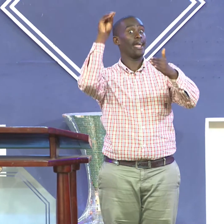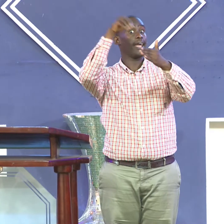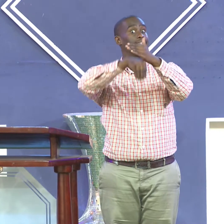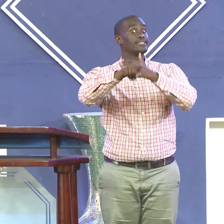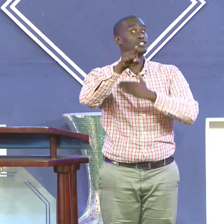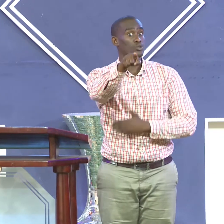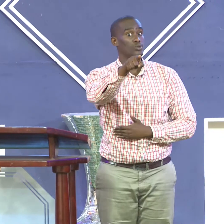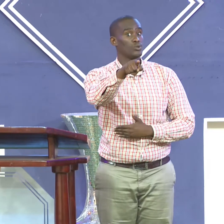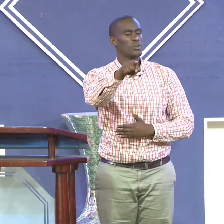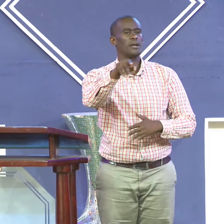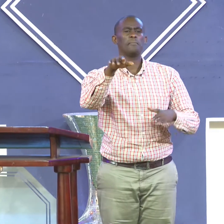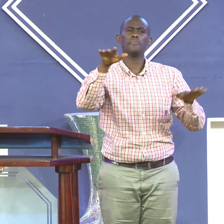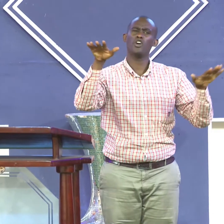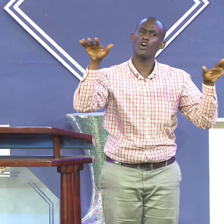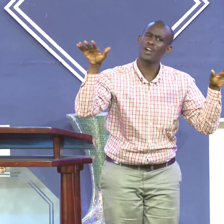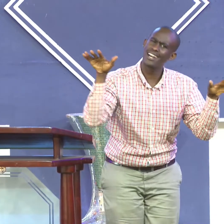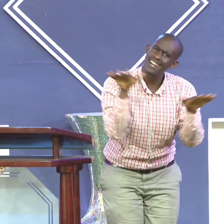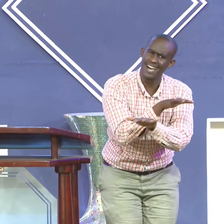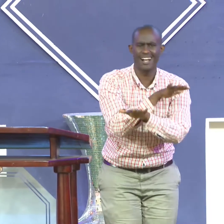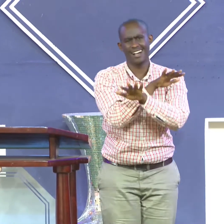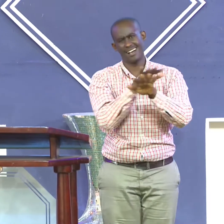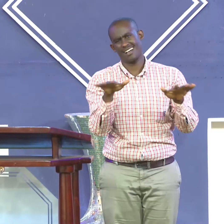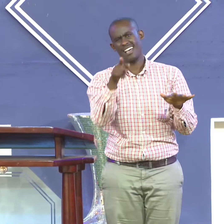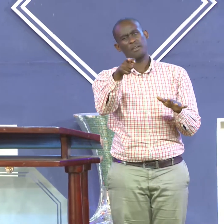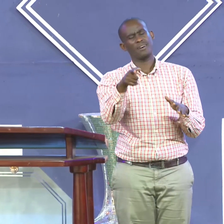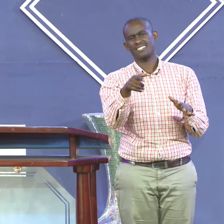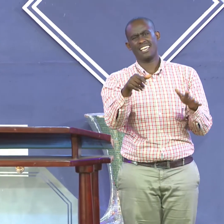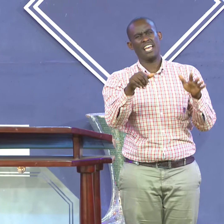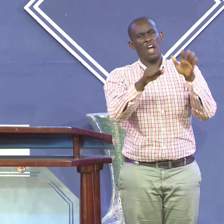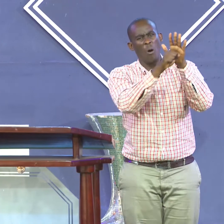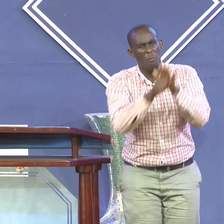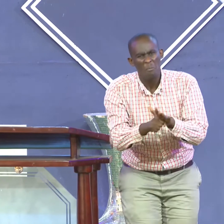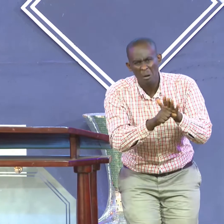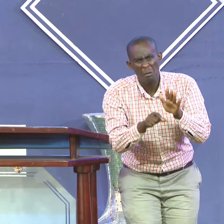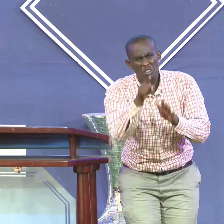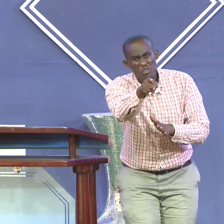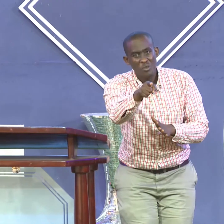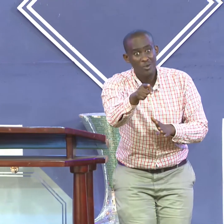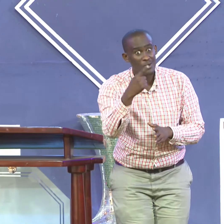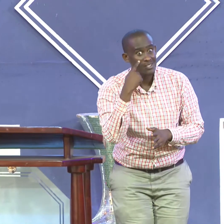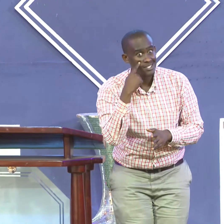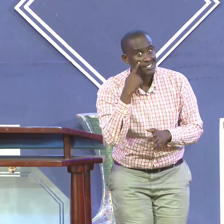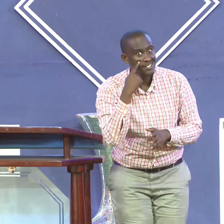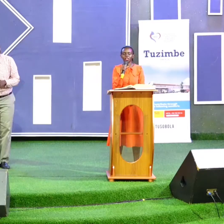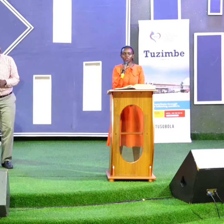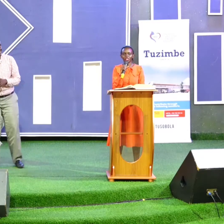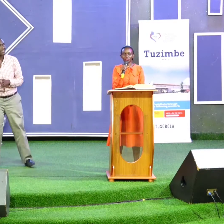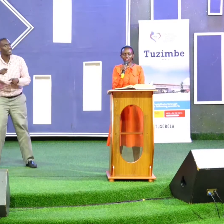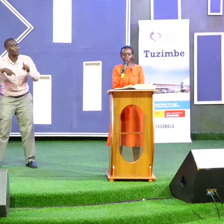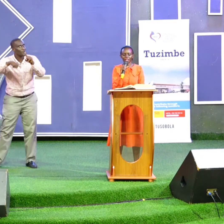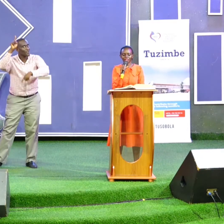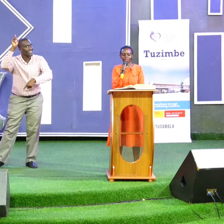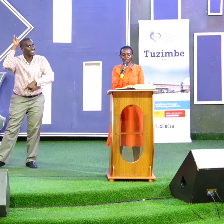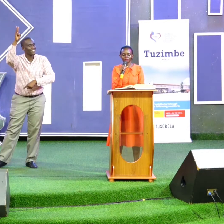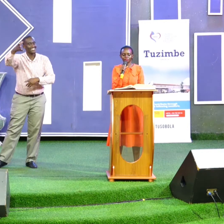enter within you. Byonna. Everything. Ebadde bikutawanya. That was disturbing you. Ogenda kulabira. You will see